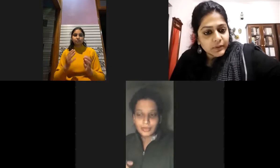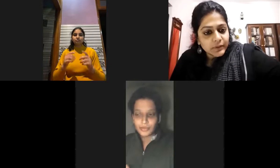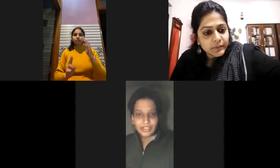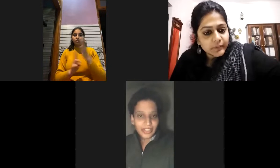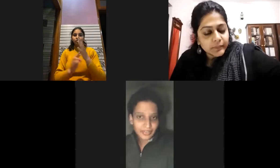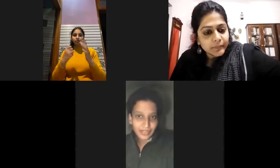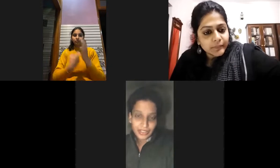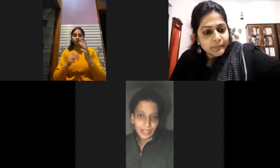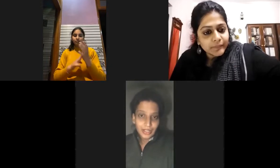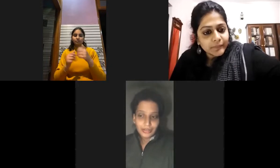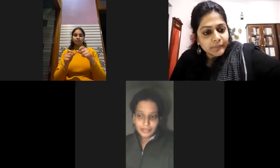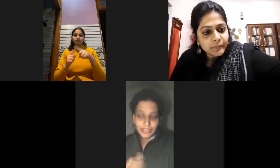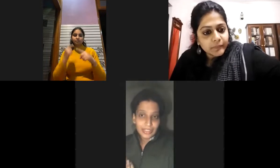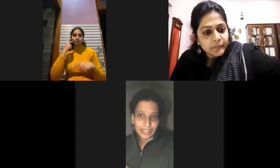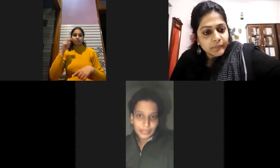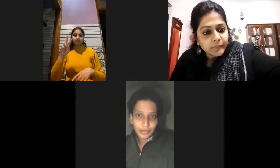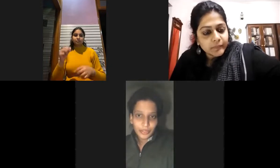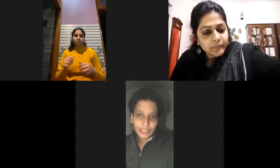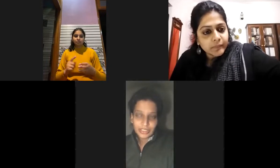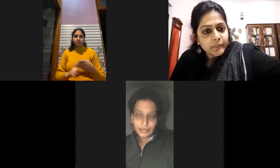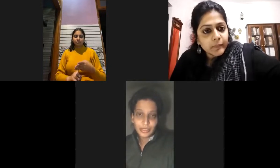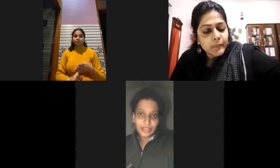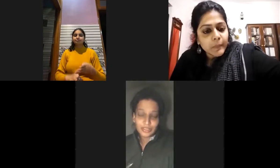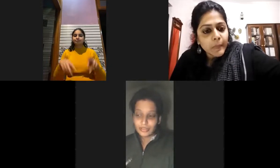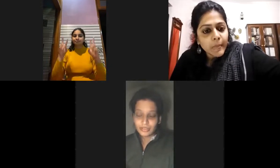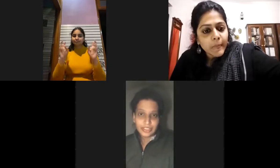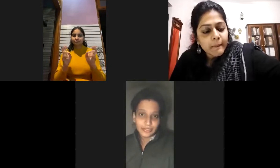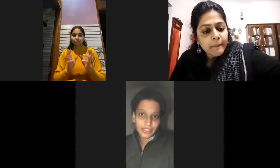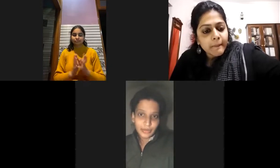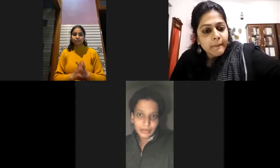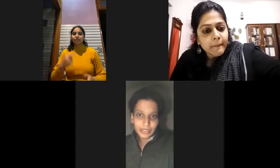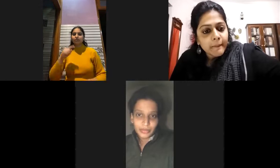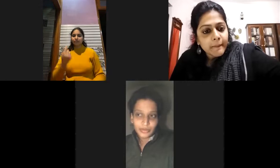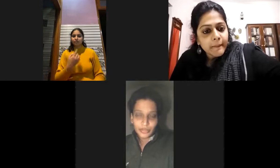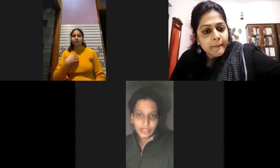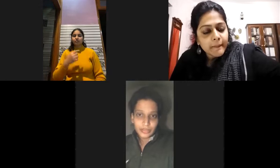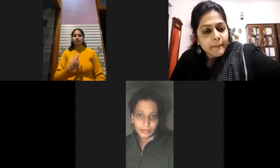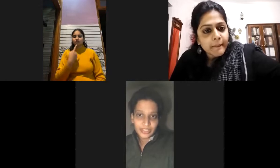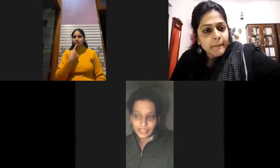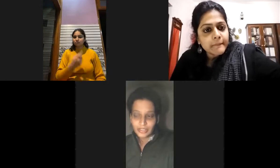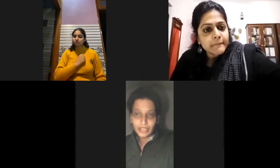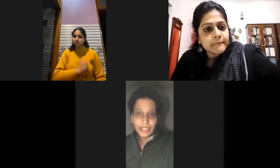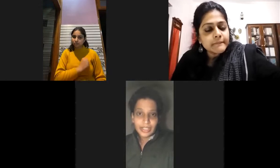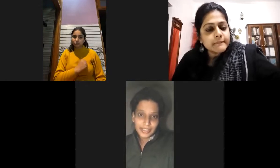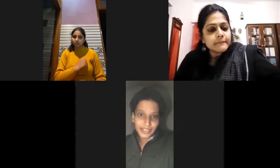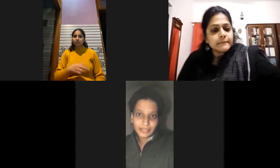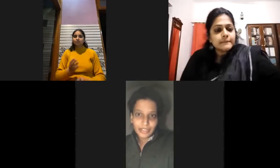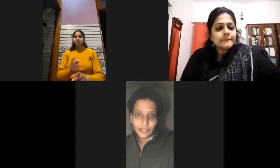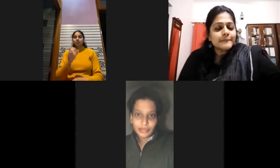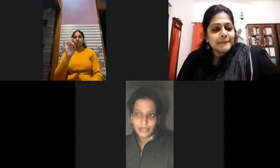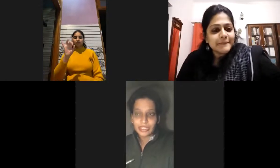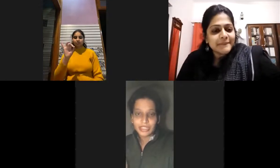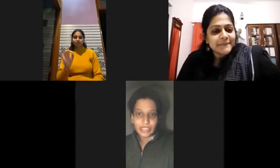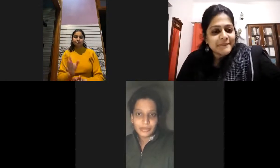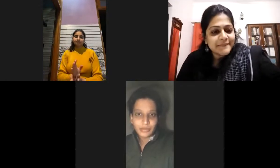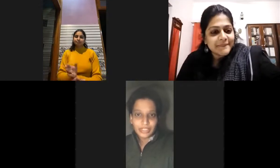Yeah, good evening, everyone. Firstly, I'd like to apologize because just 15-20 minutes before the session, electricity went off